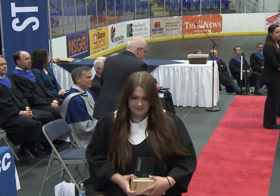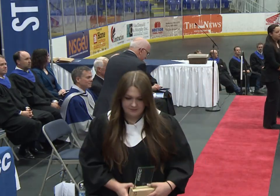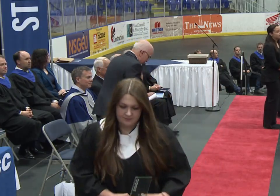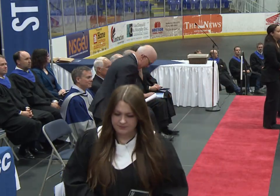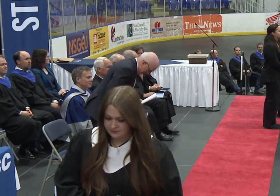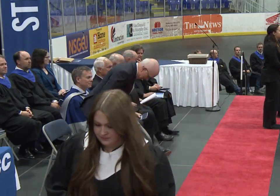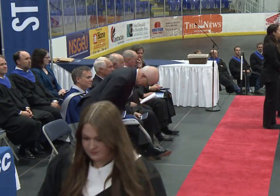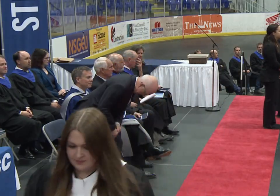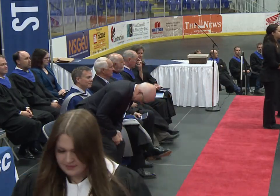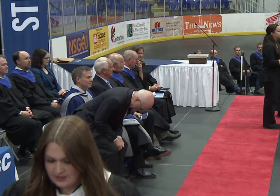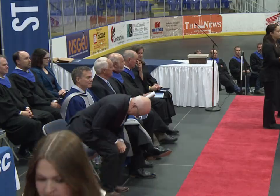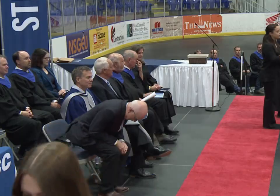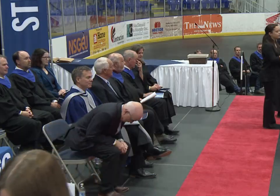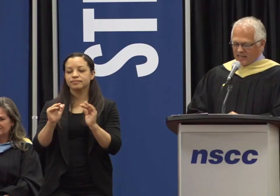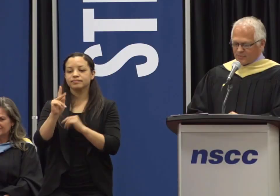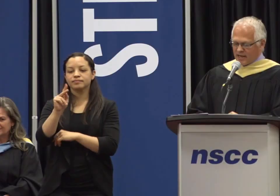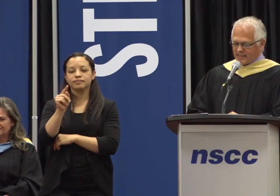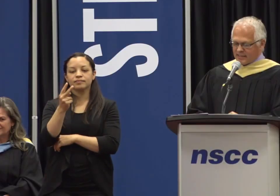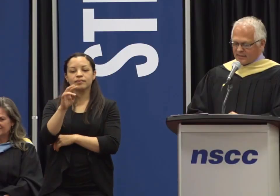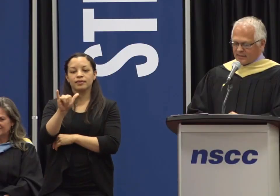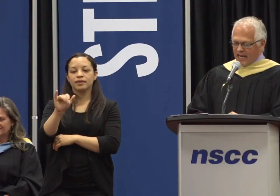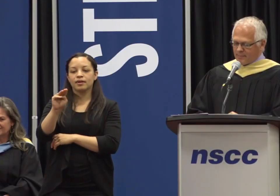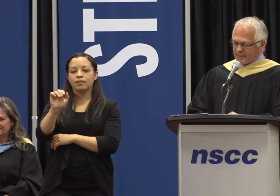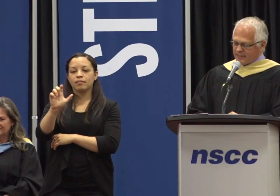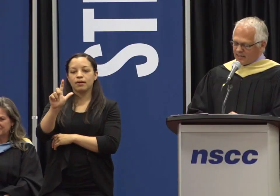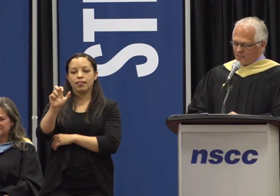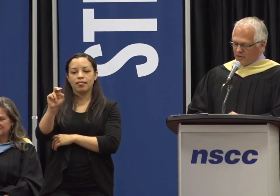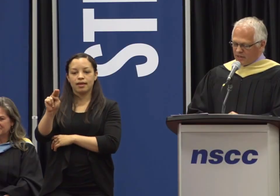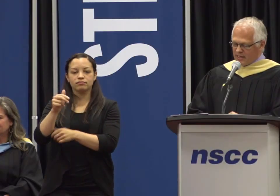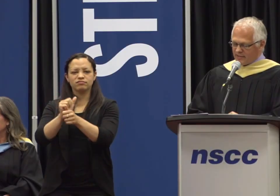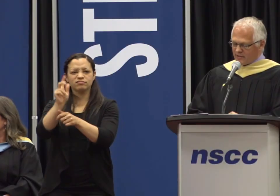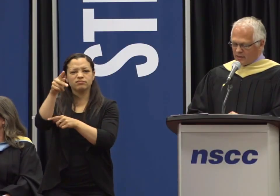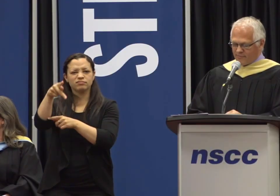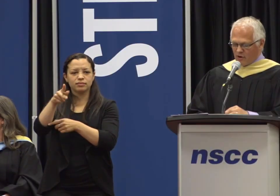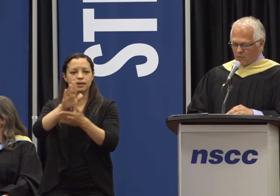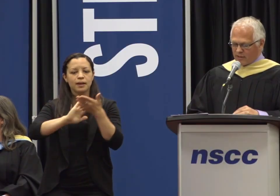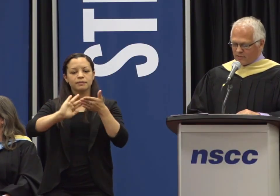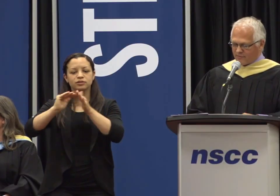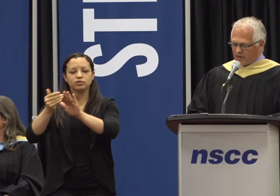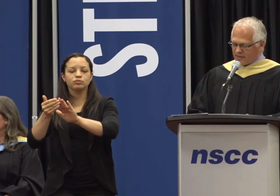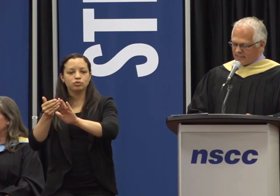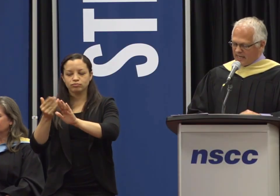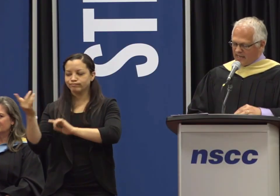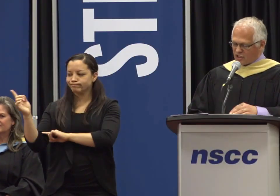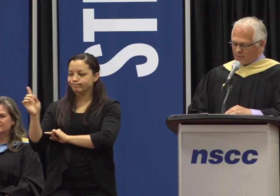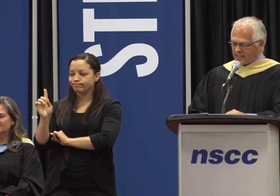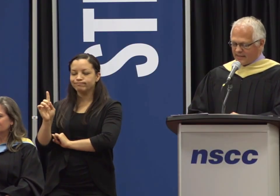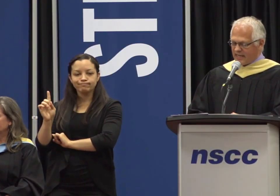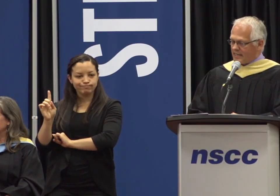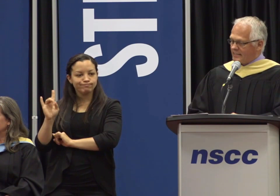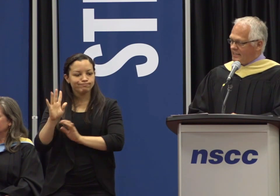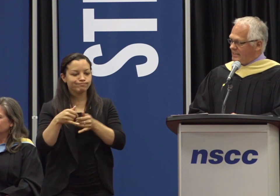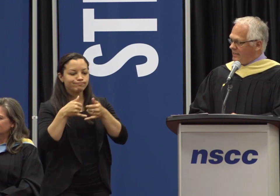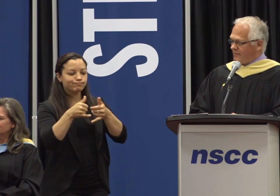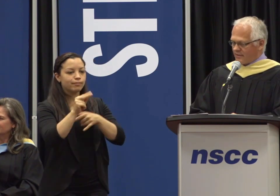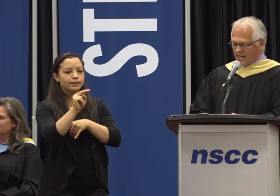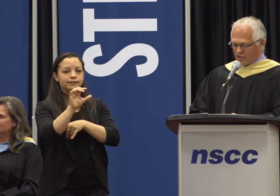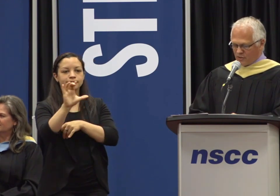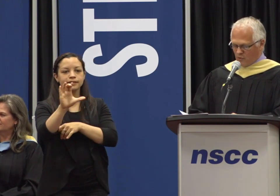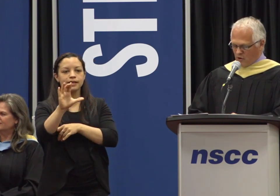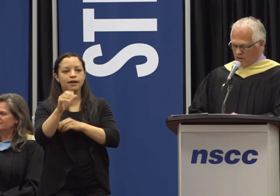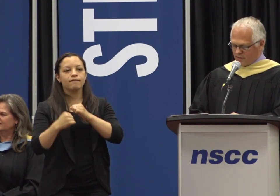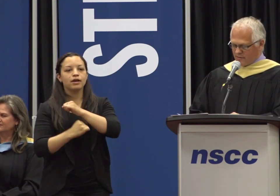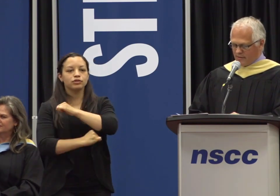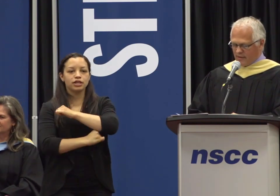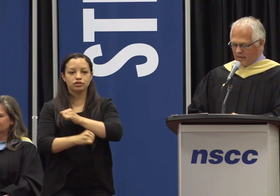I would welcome Kathy McLean, Vice President, Campuses and Communities, to come forward to the front of the stage to present the NSCC